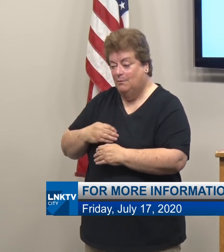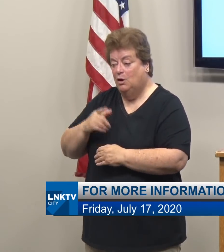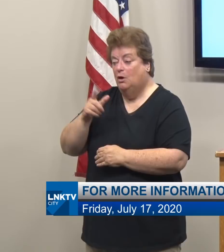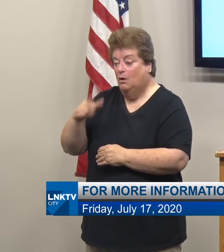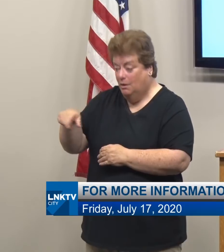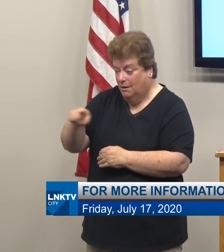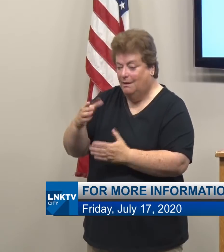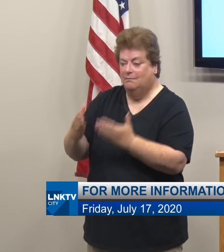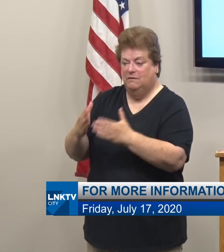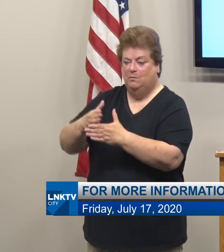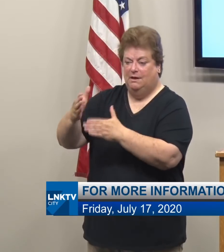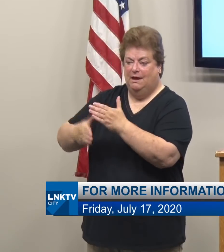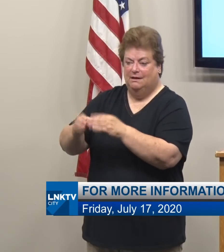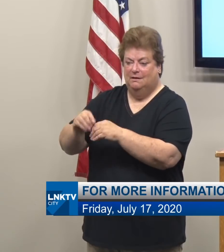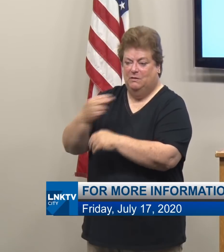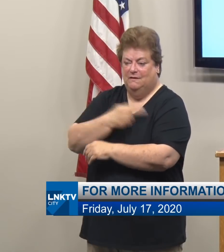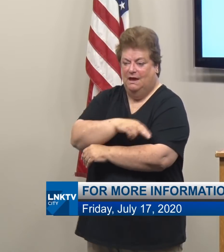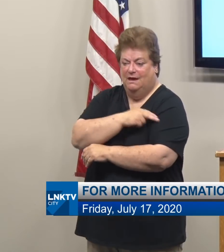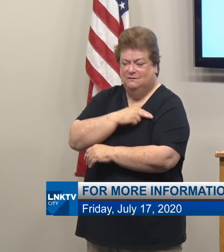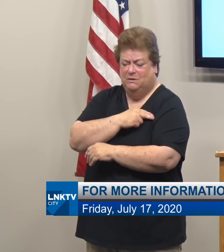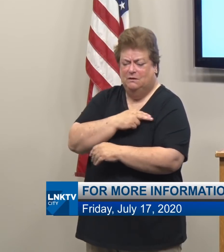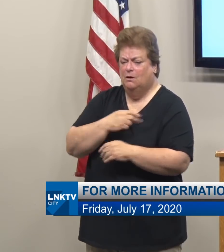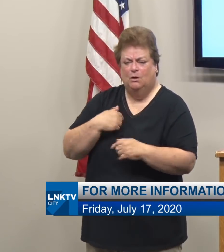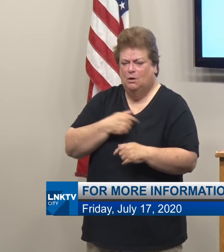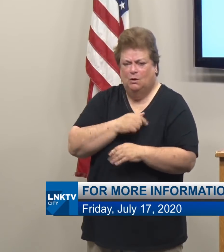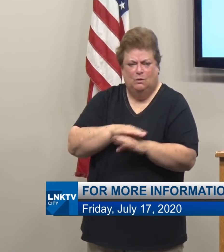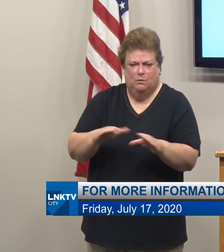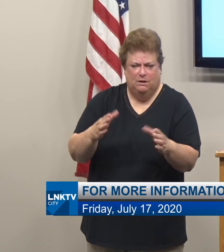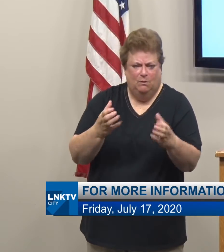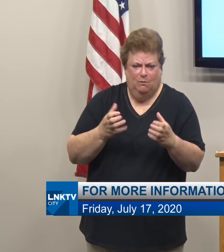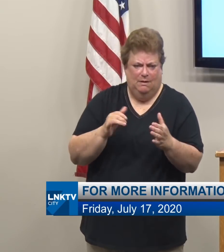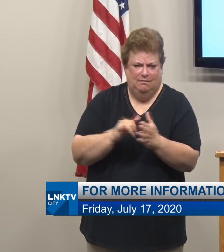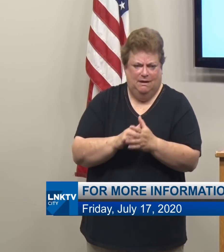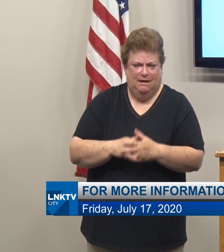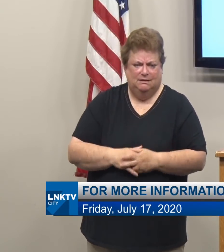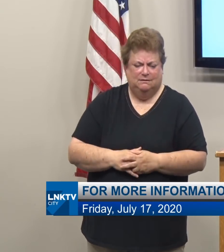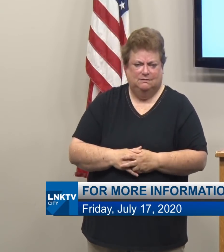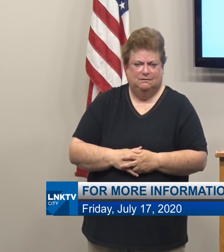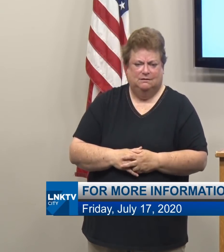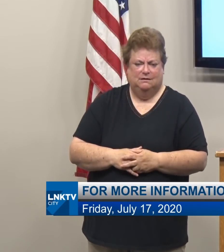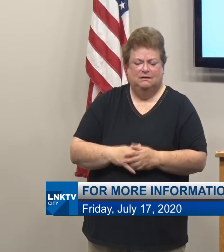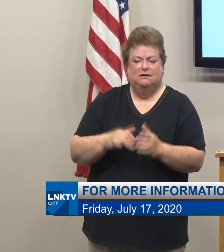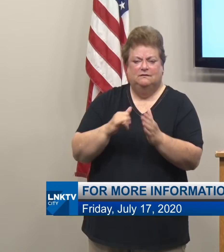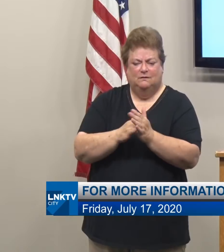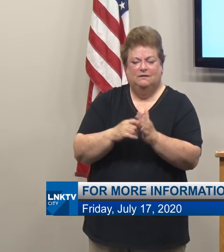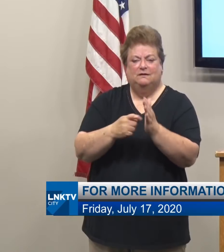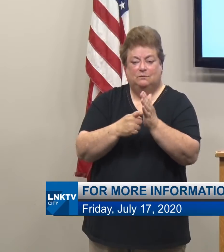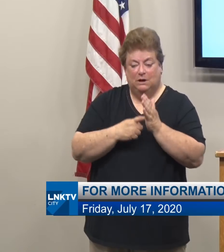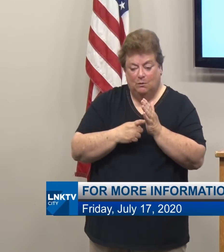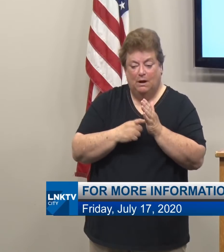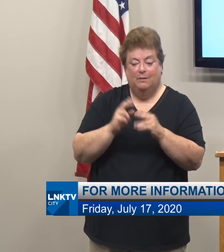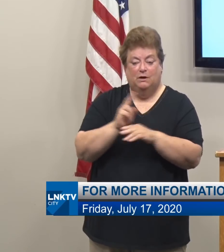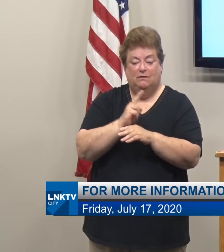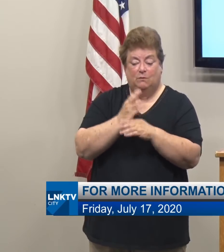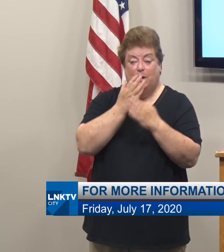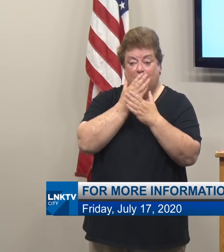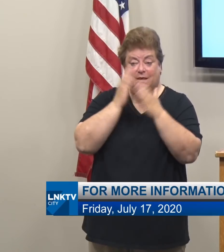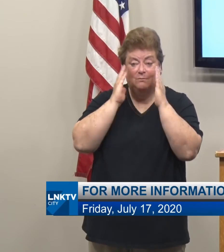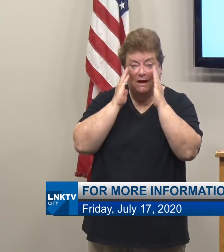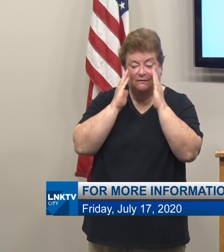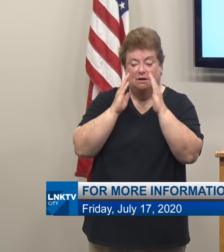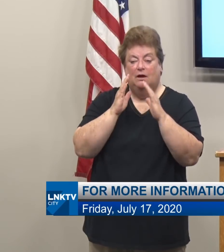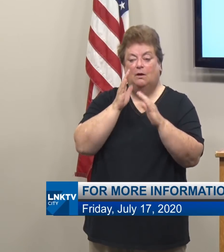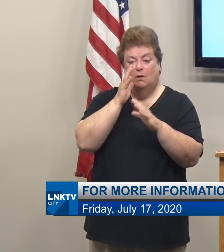the hospital, and no one wants that. And so this requirement of wearing masks is likely to get